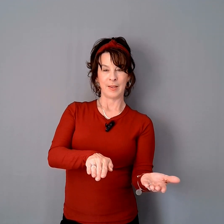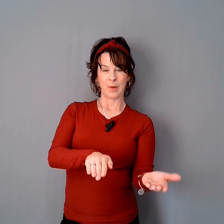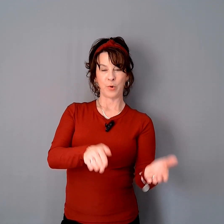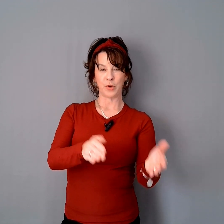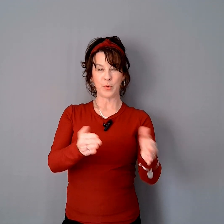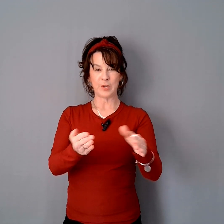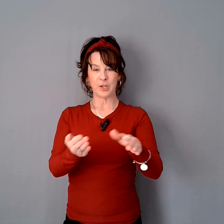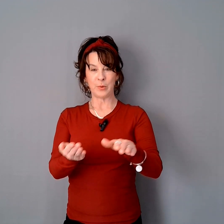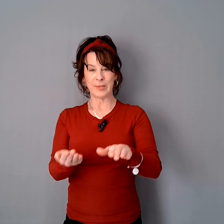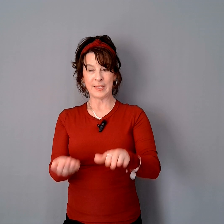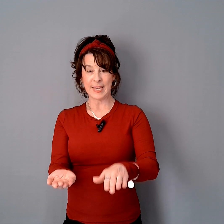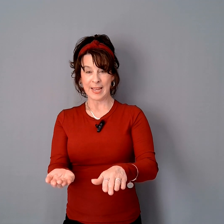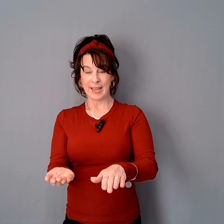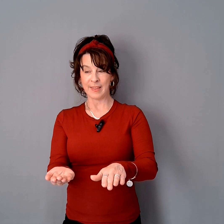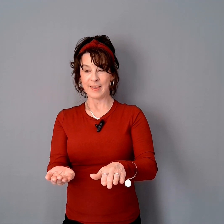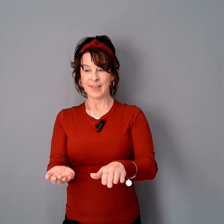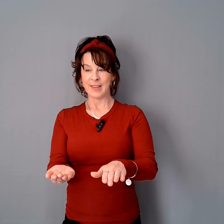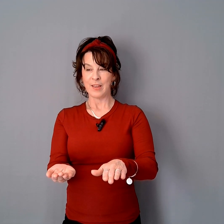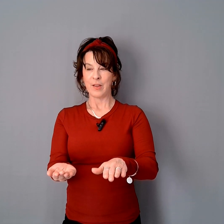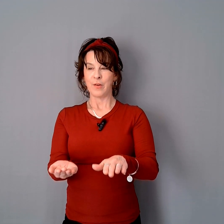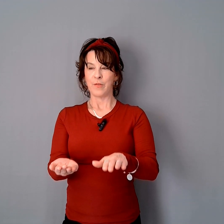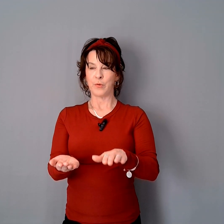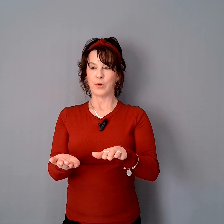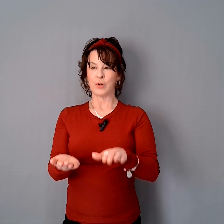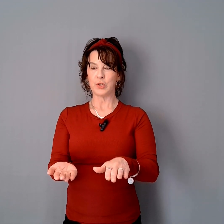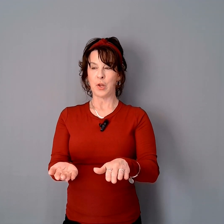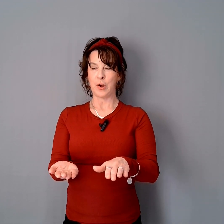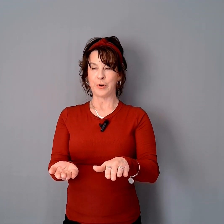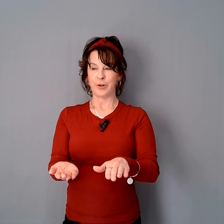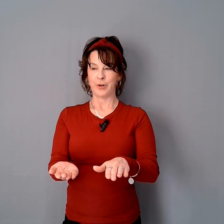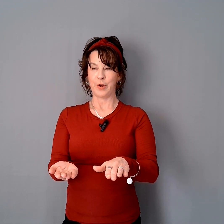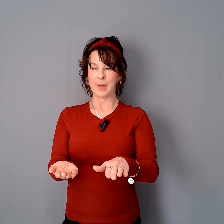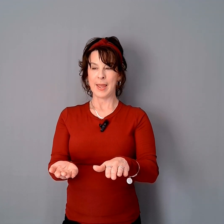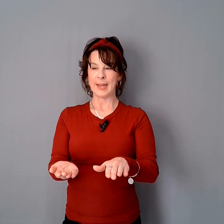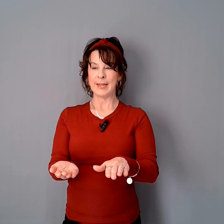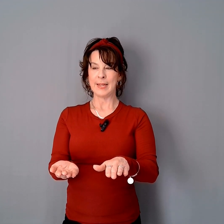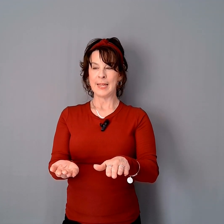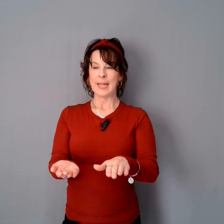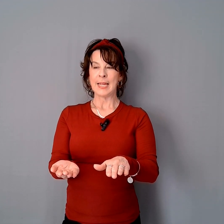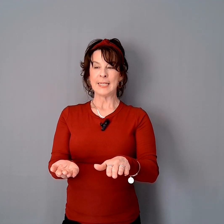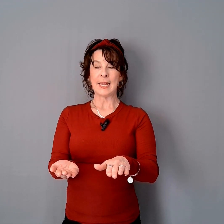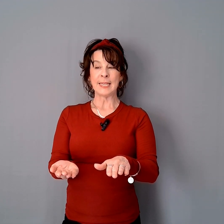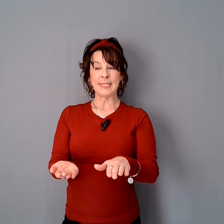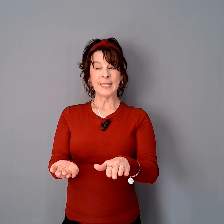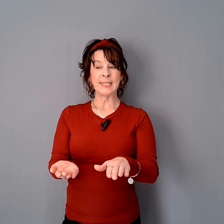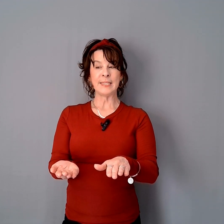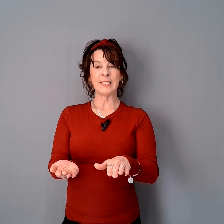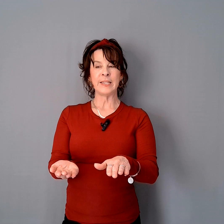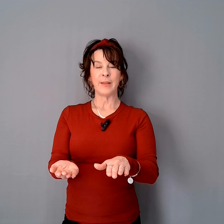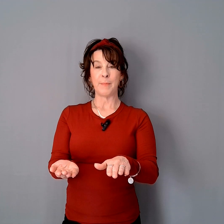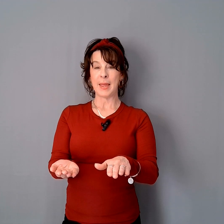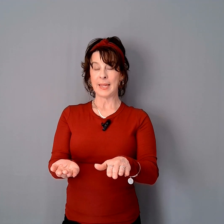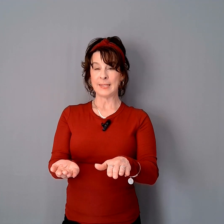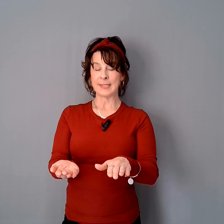And we're going to use death for slaughter, okay? And didn't make a